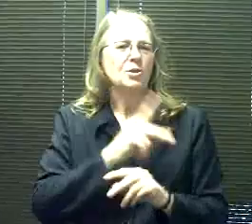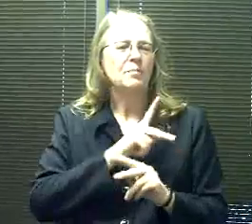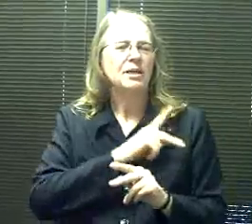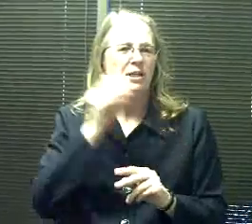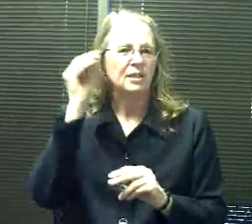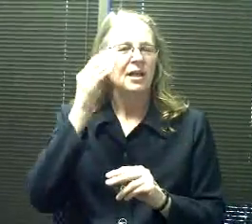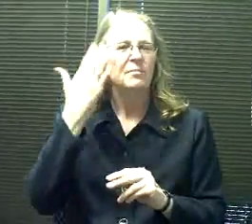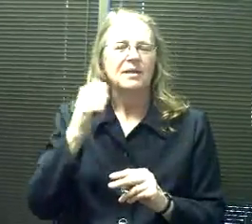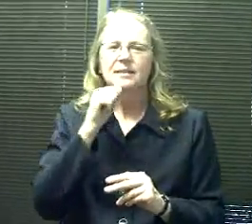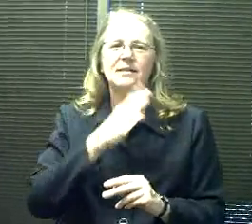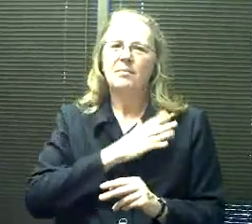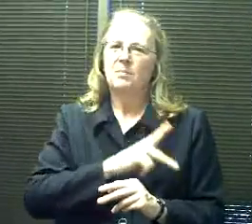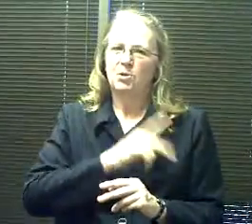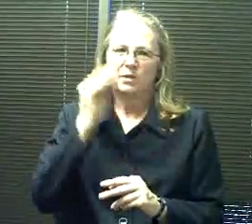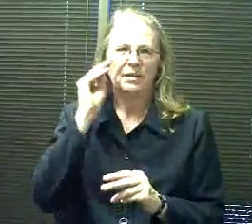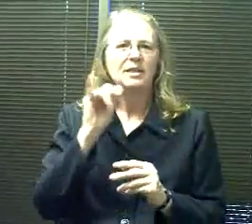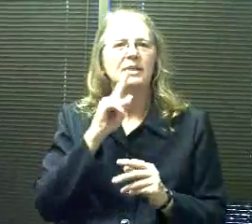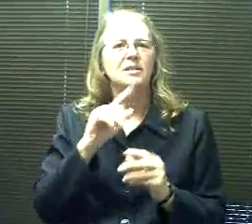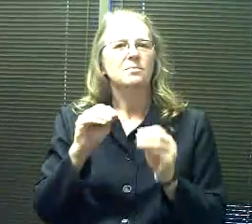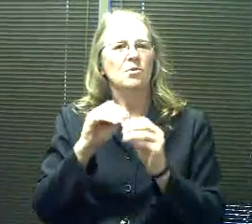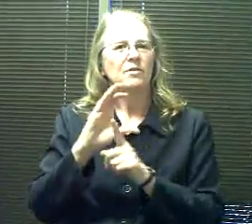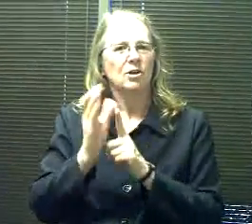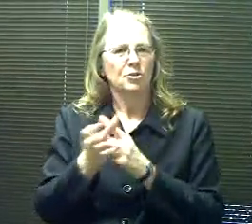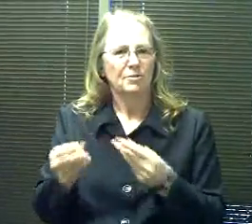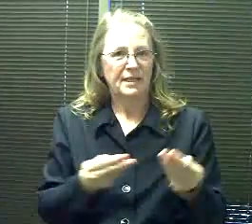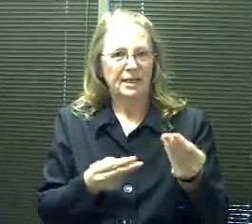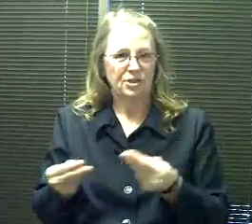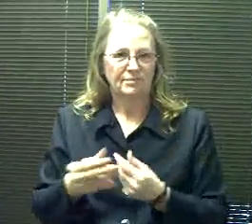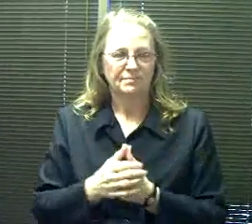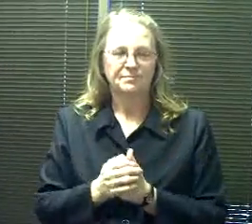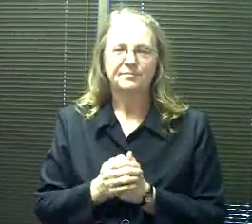personal opinion, because it's not my personal opinion, it is more of a cultural mediation.